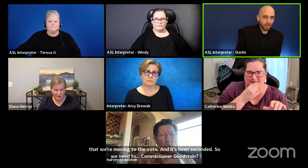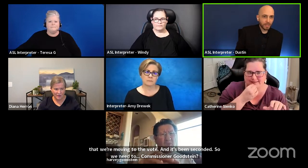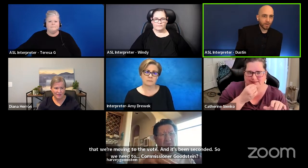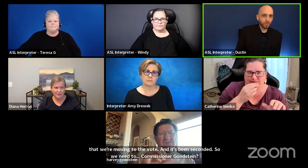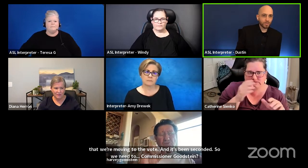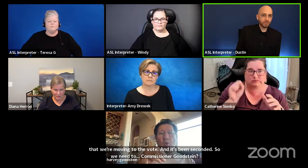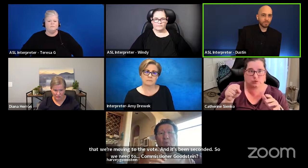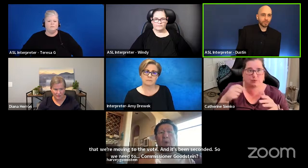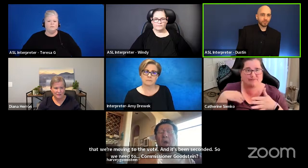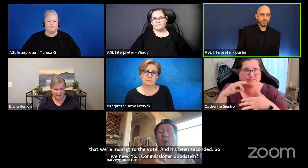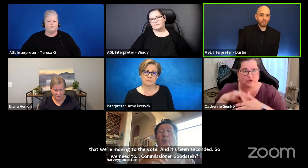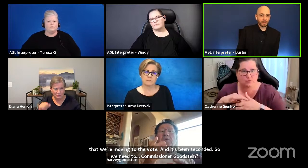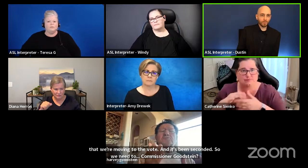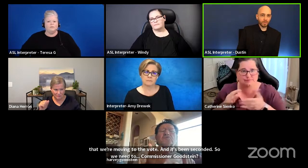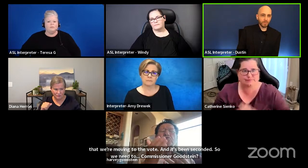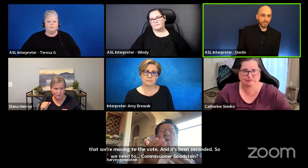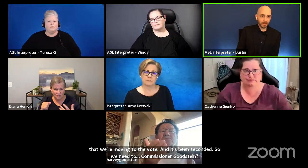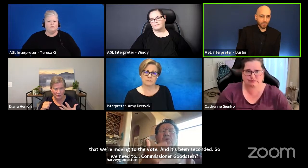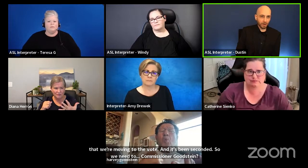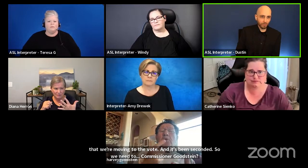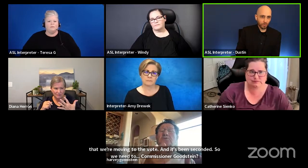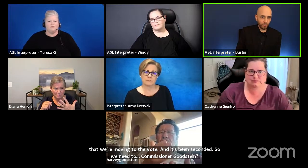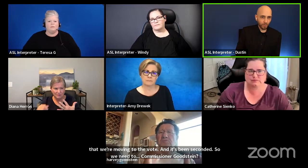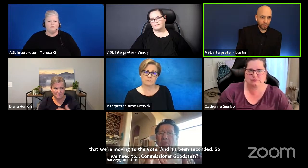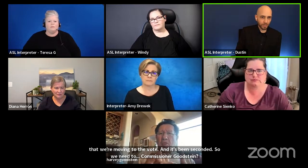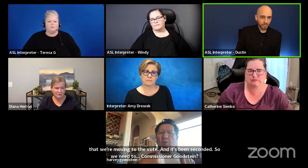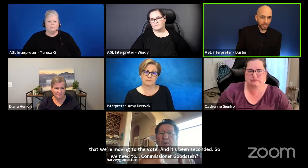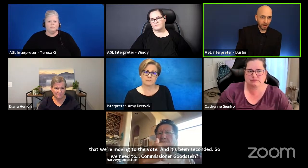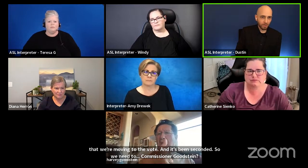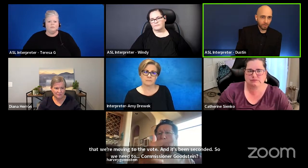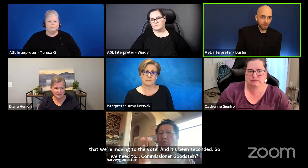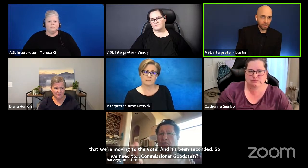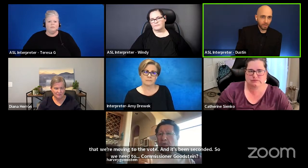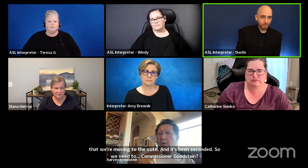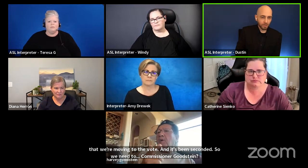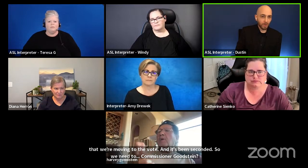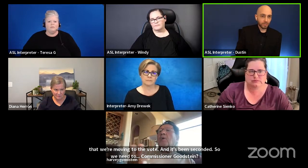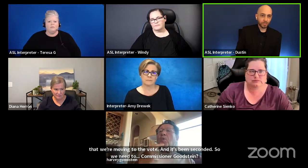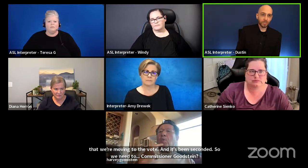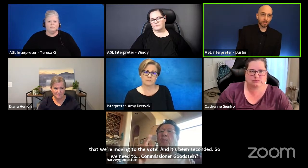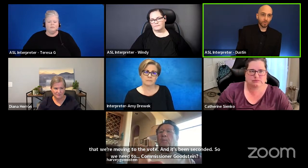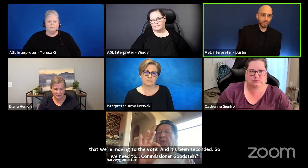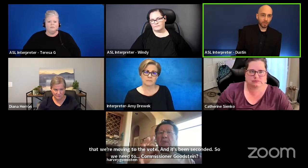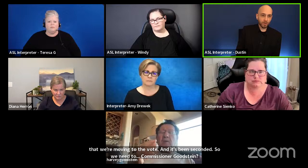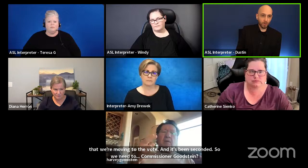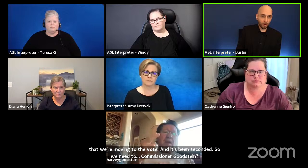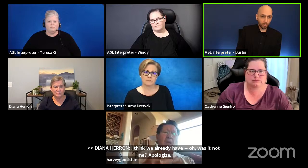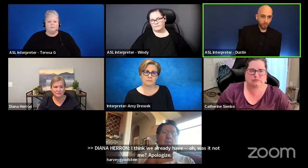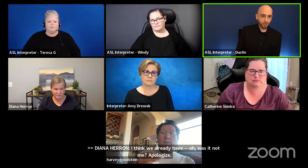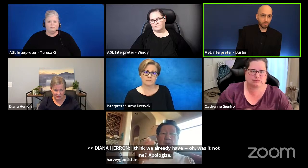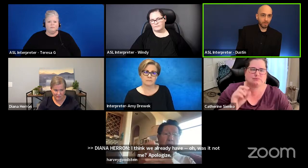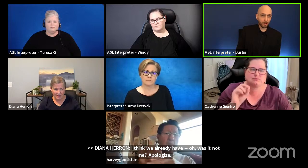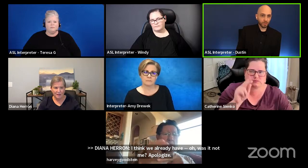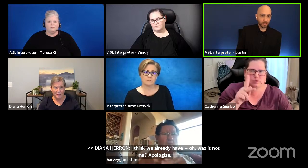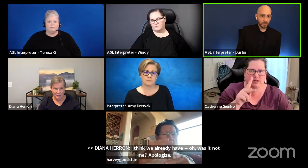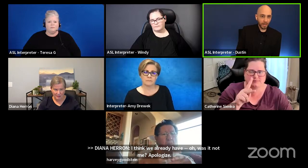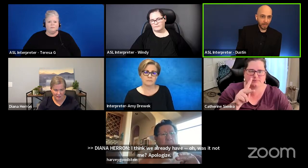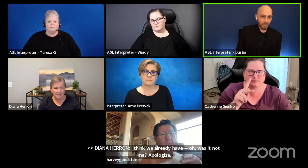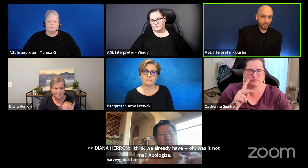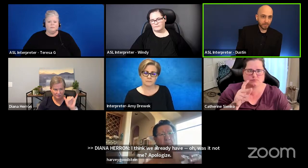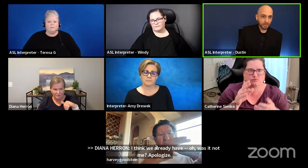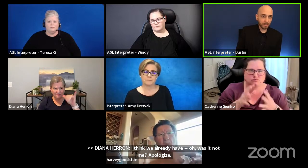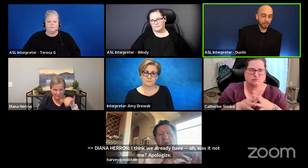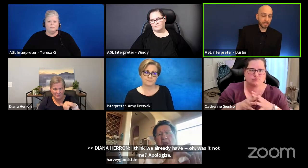I thought it was Commissioner's Kidd that we begin our voting process now. So I suggest we go person by